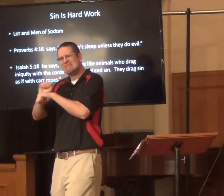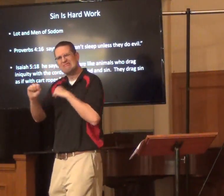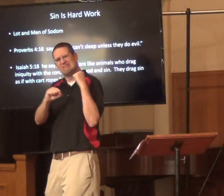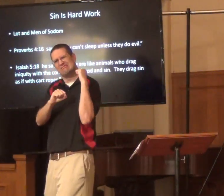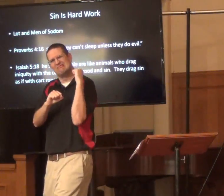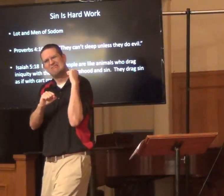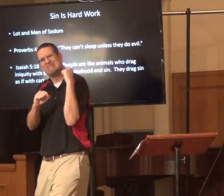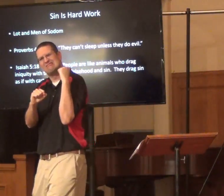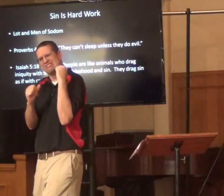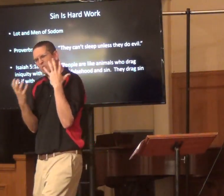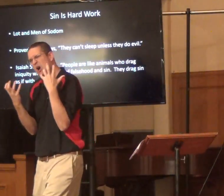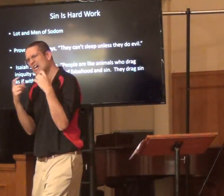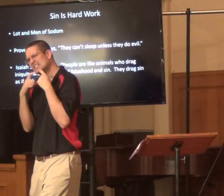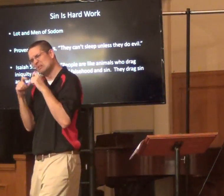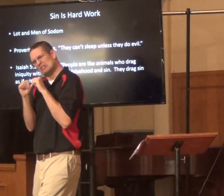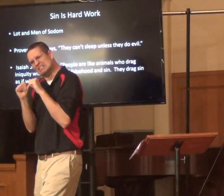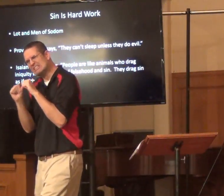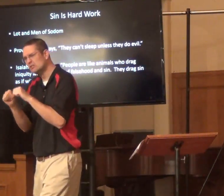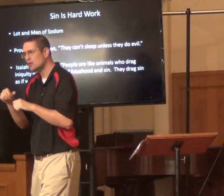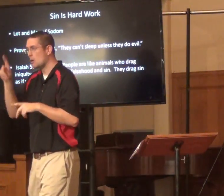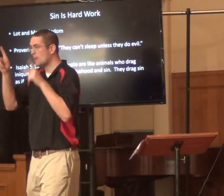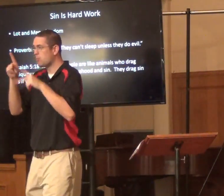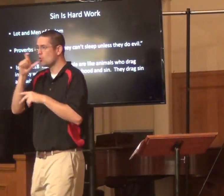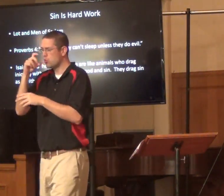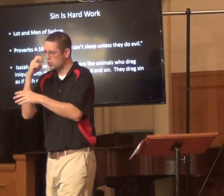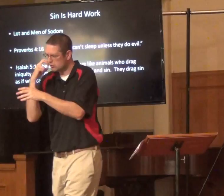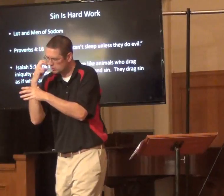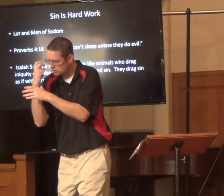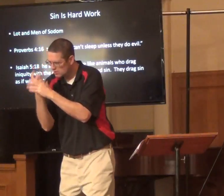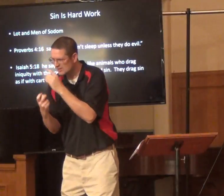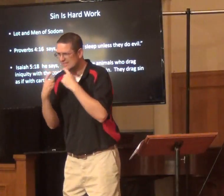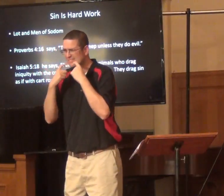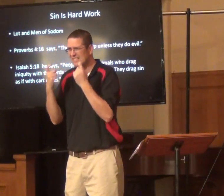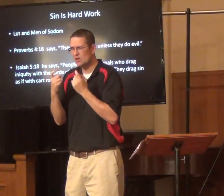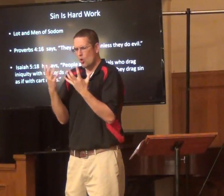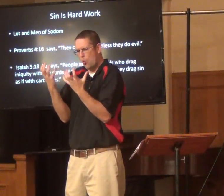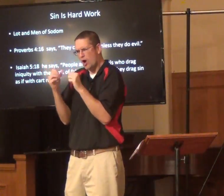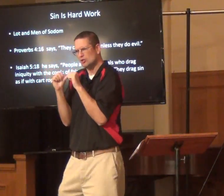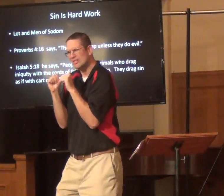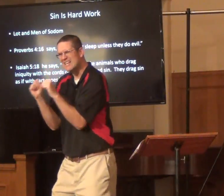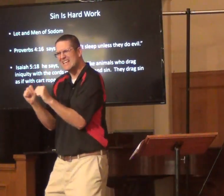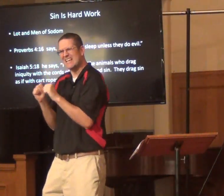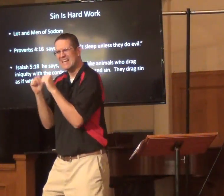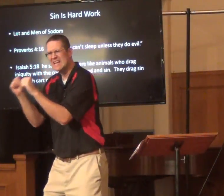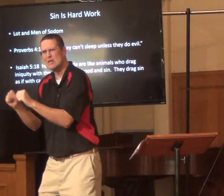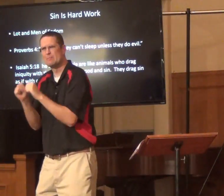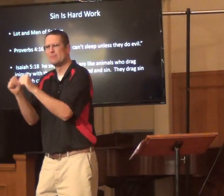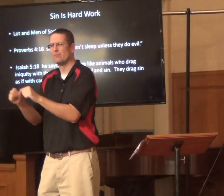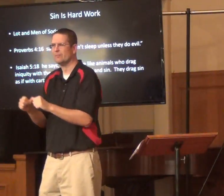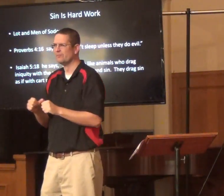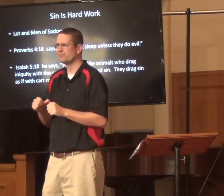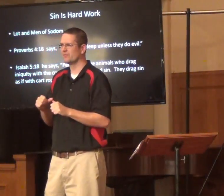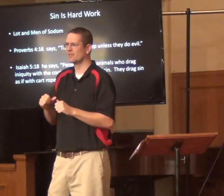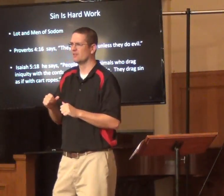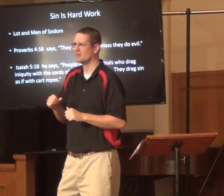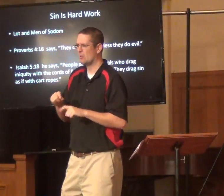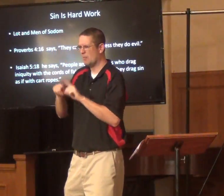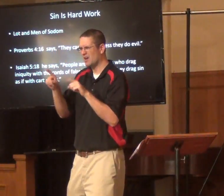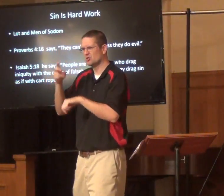dragging a cart, working so hard to sin because you're in so deeply, you want to keep on